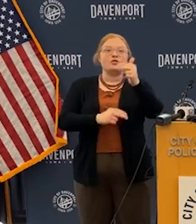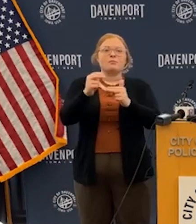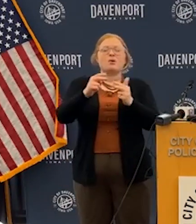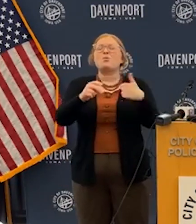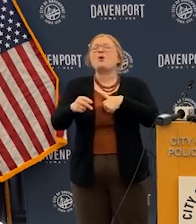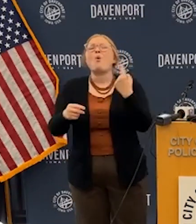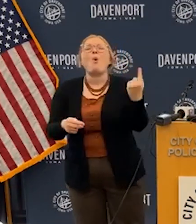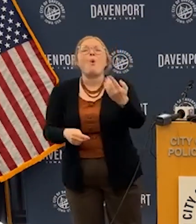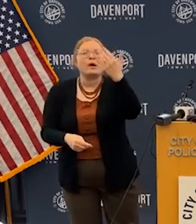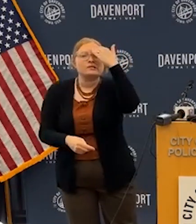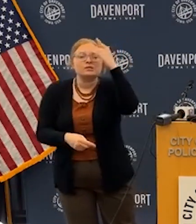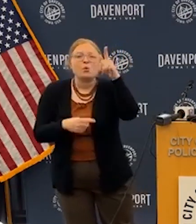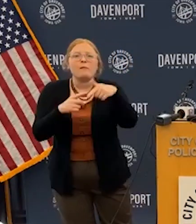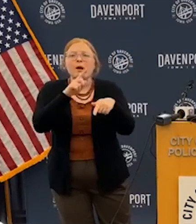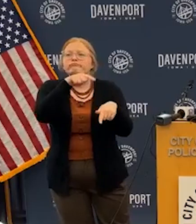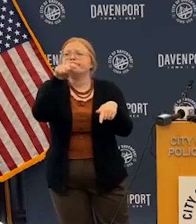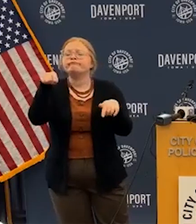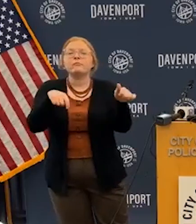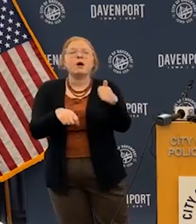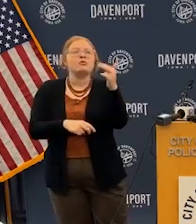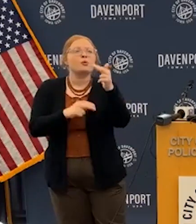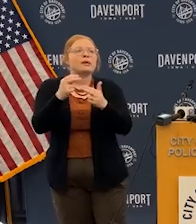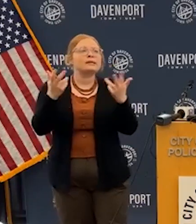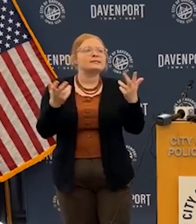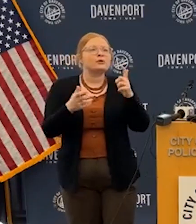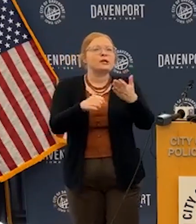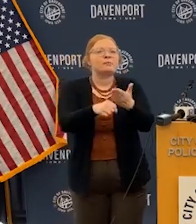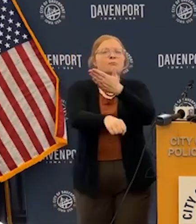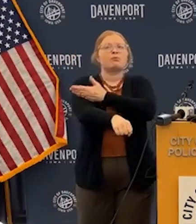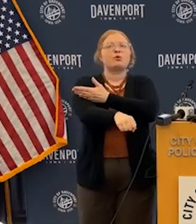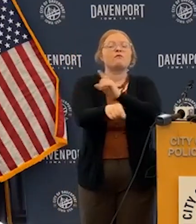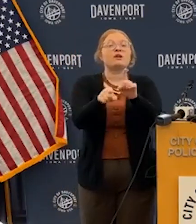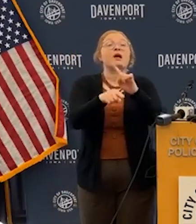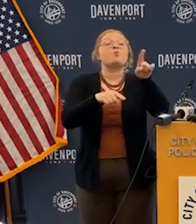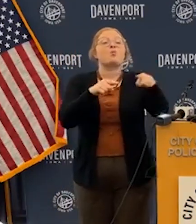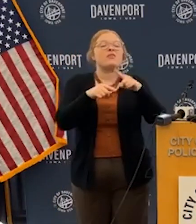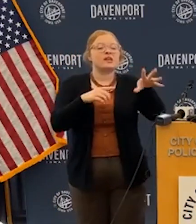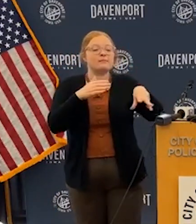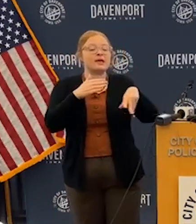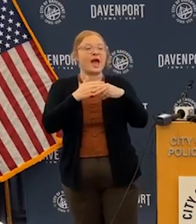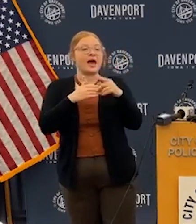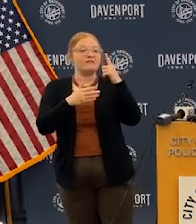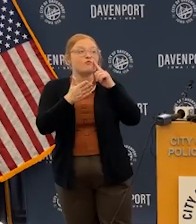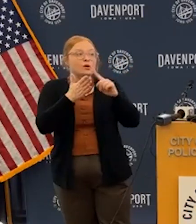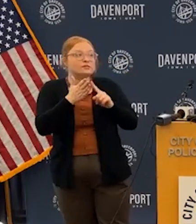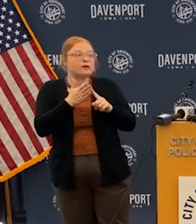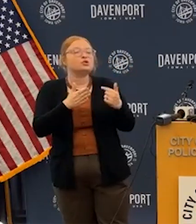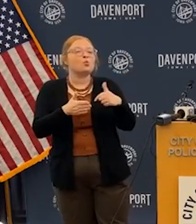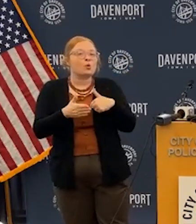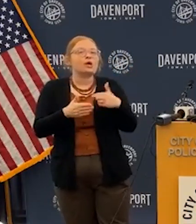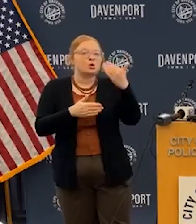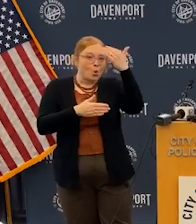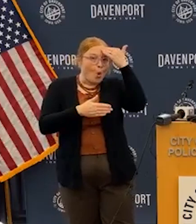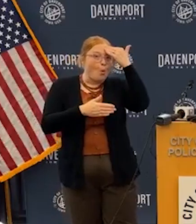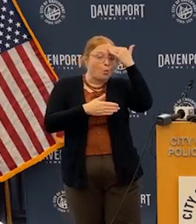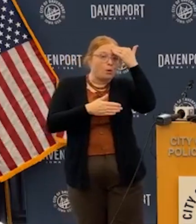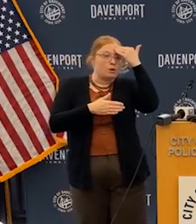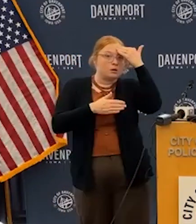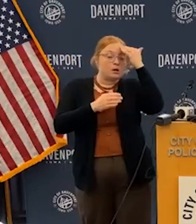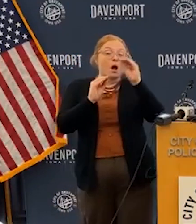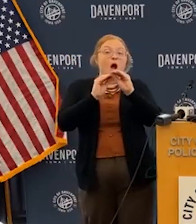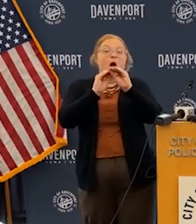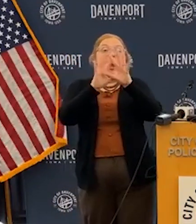buildings, and when they should be on the cycle, when they should be inspected. Obviously, because of this tragedy, we